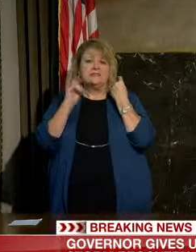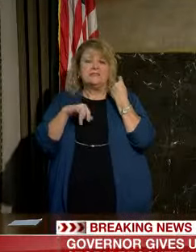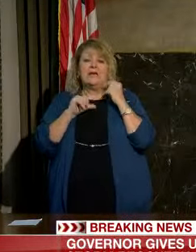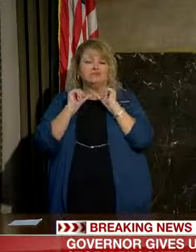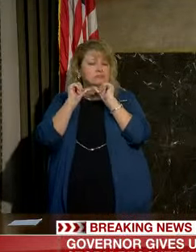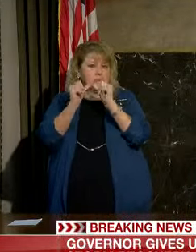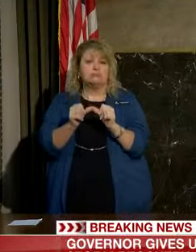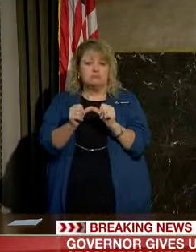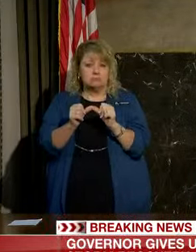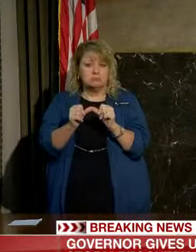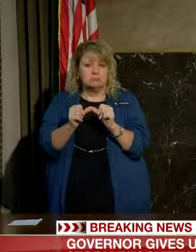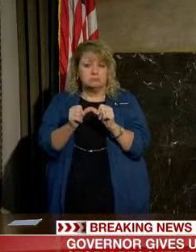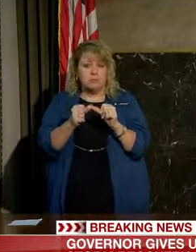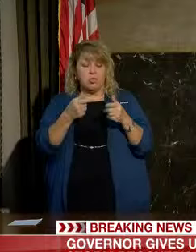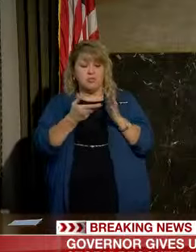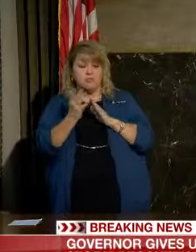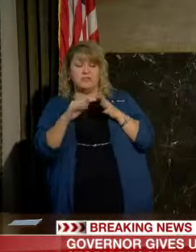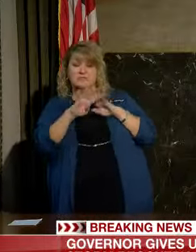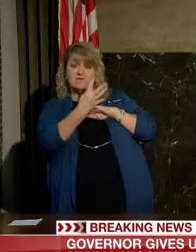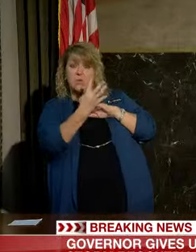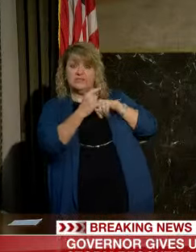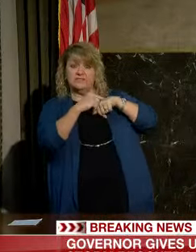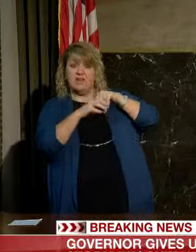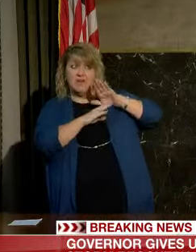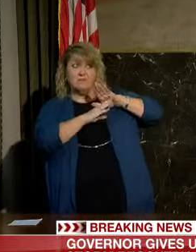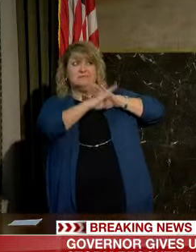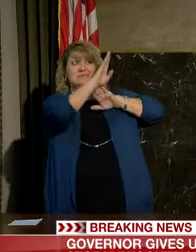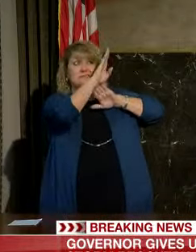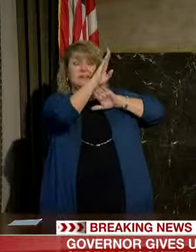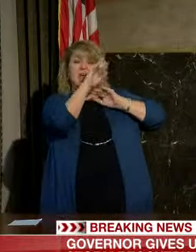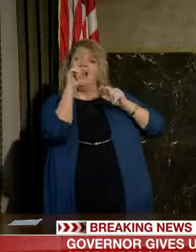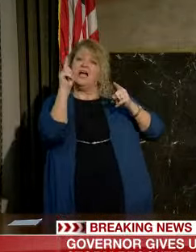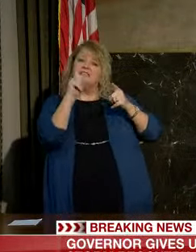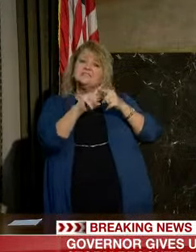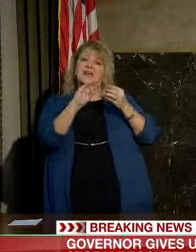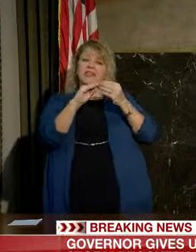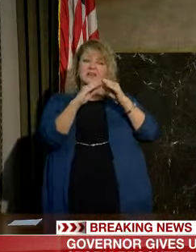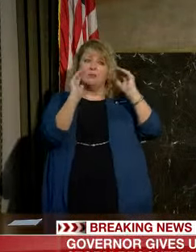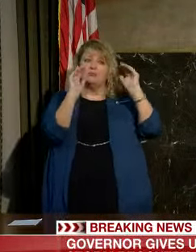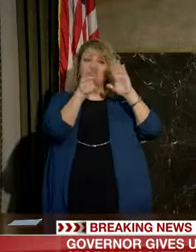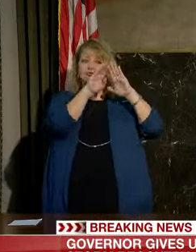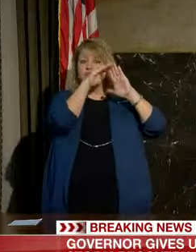done throughout this surge, at least until we can get numbers down lower.